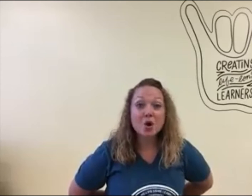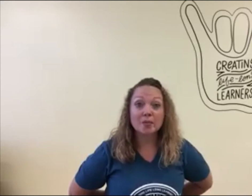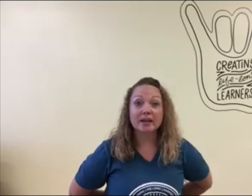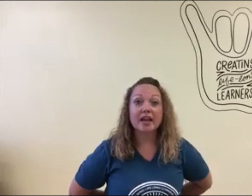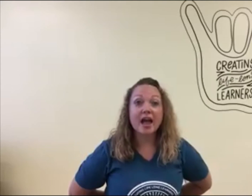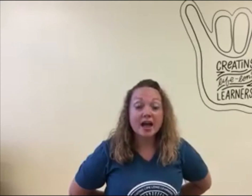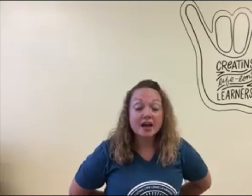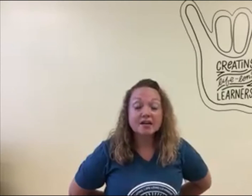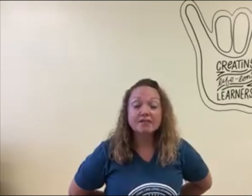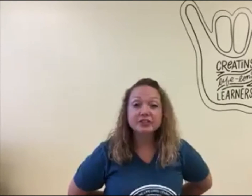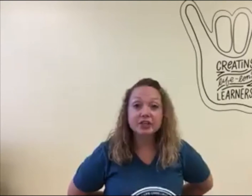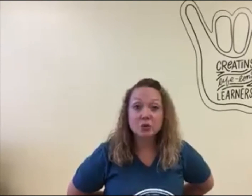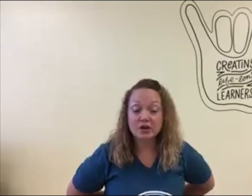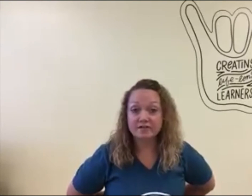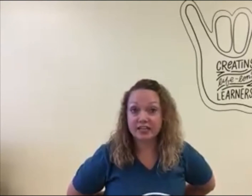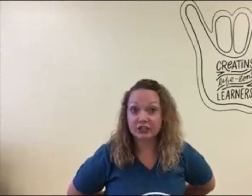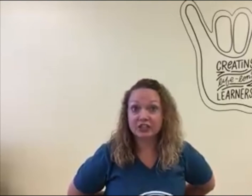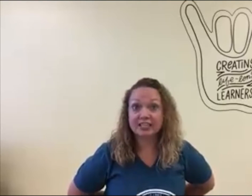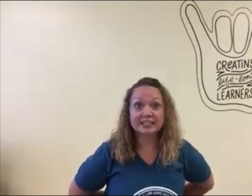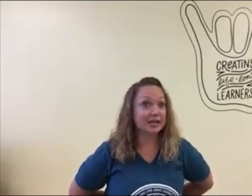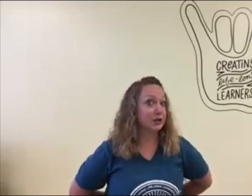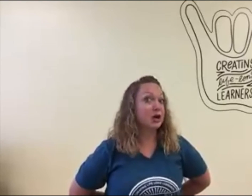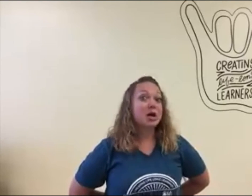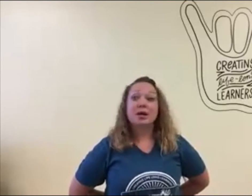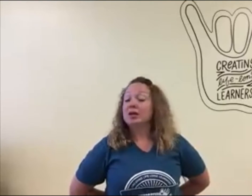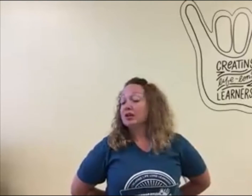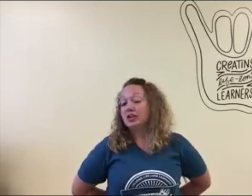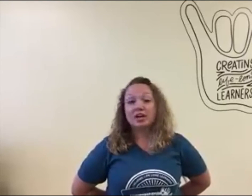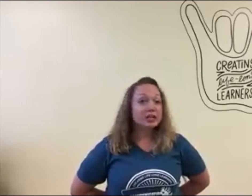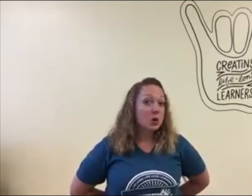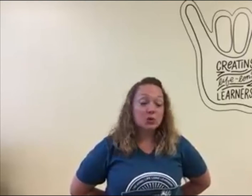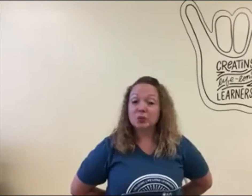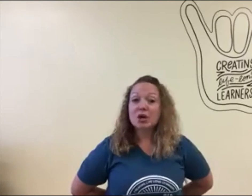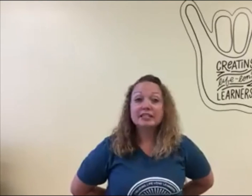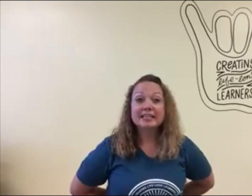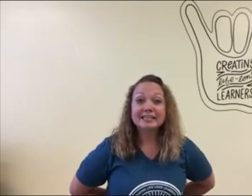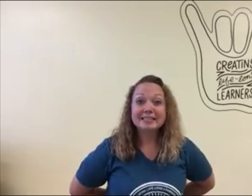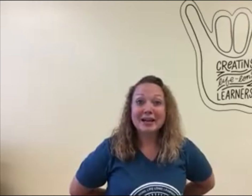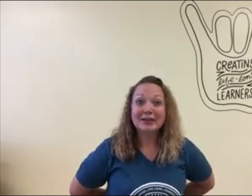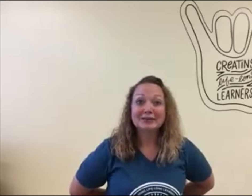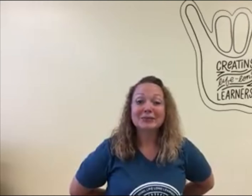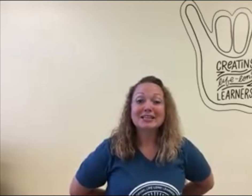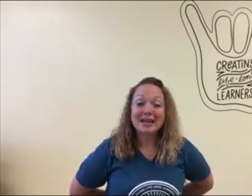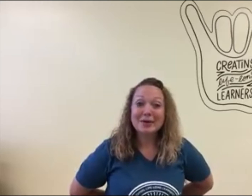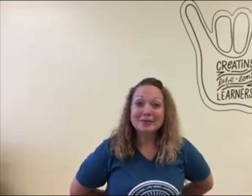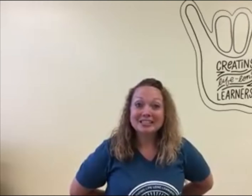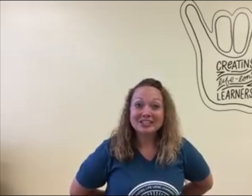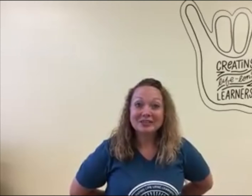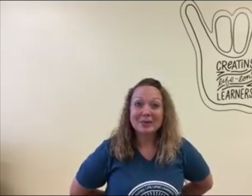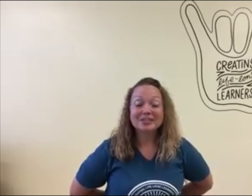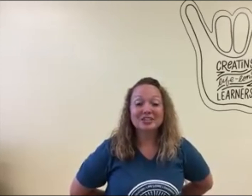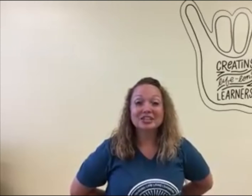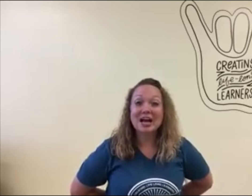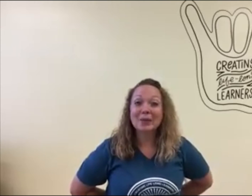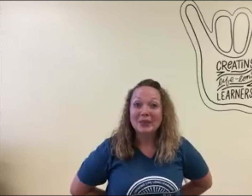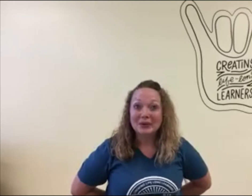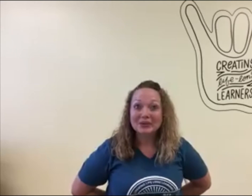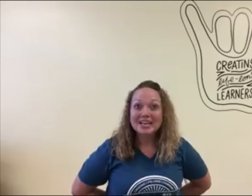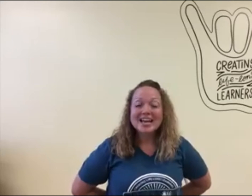hoping every single one of us are singing together. Young and old, we're all singing together. So we like repetition. Repetition is how we learn. And